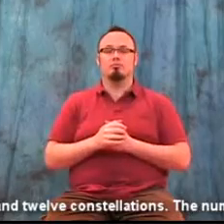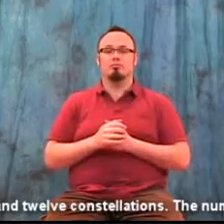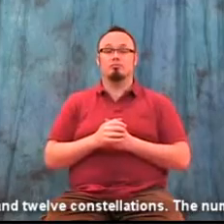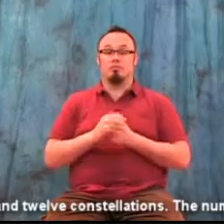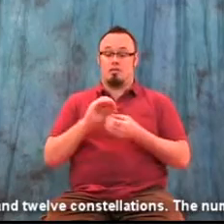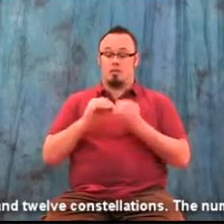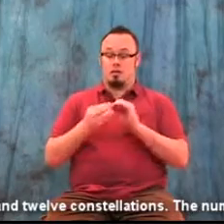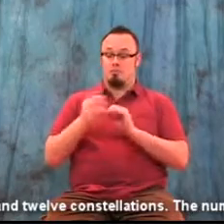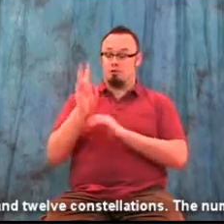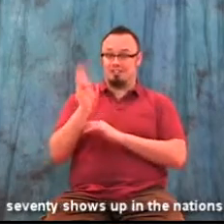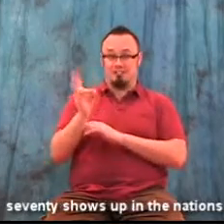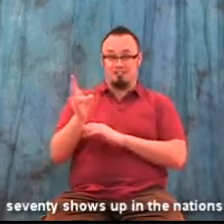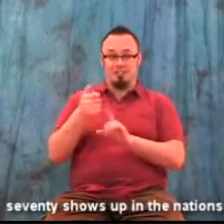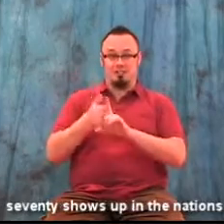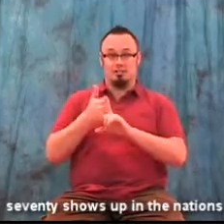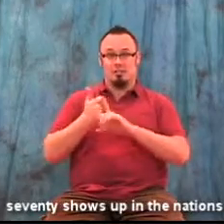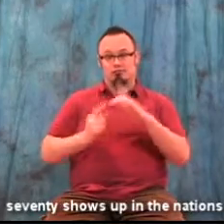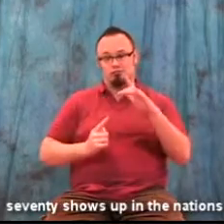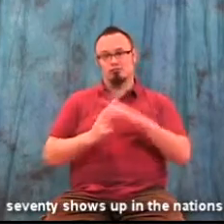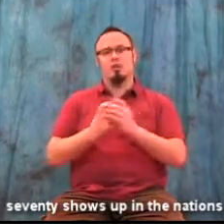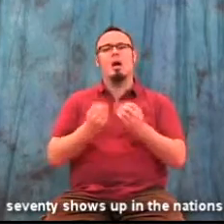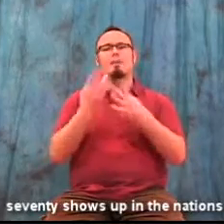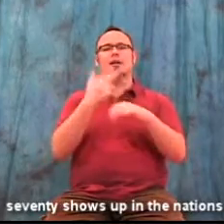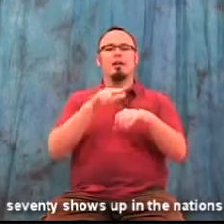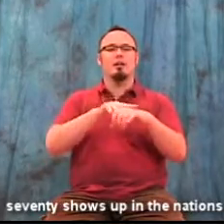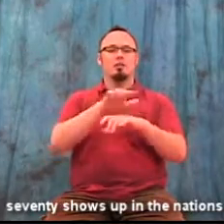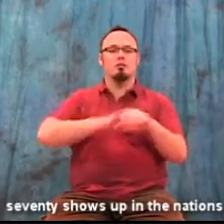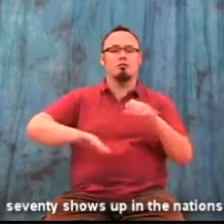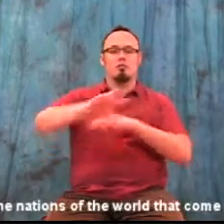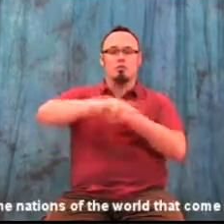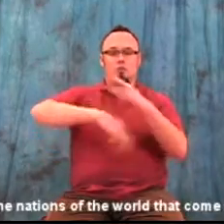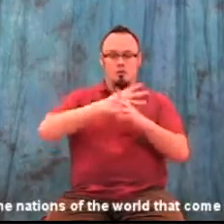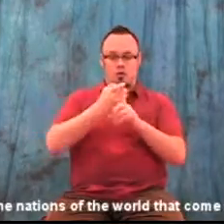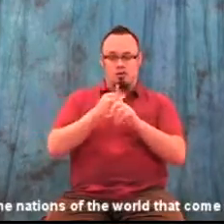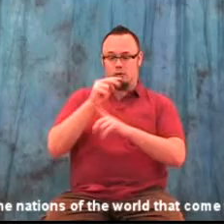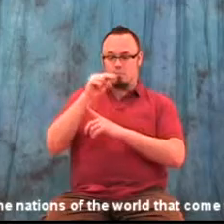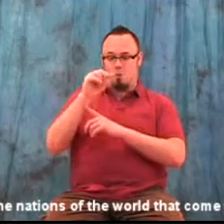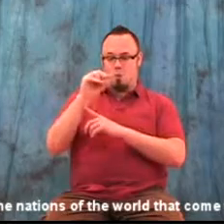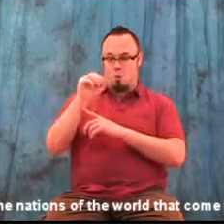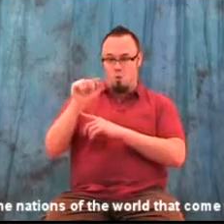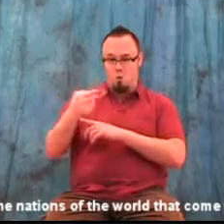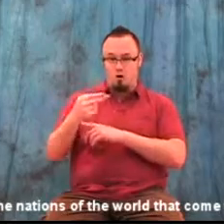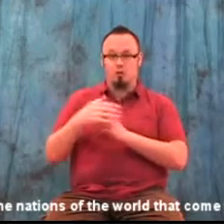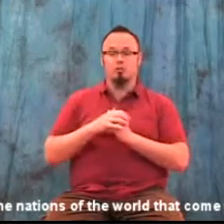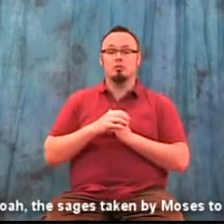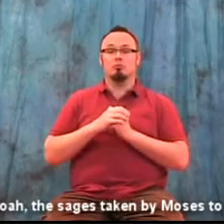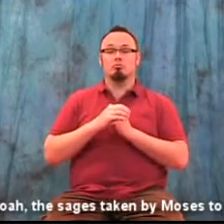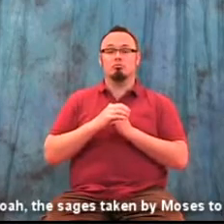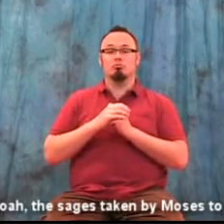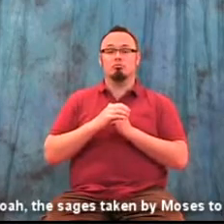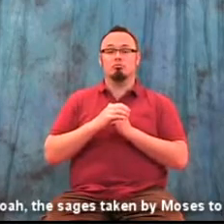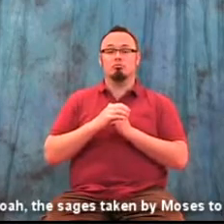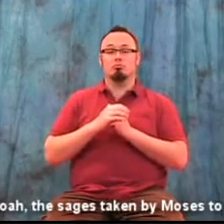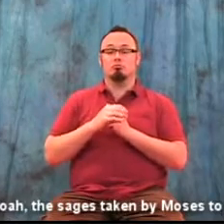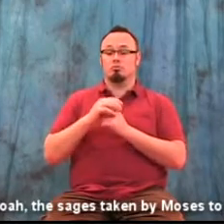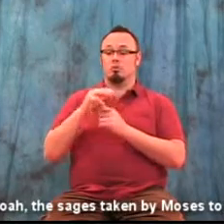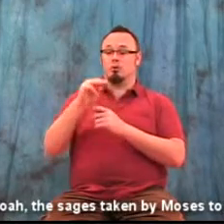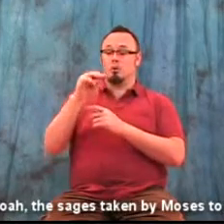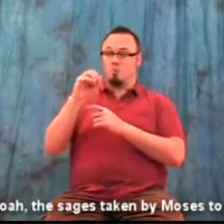The number 70 shows up in the nations of the world that come from Noah, the sages taken by Moses to form the